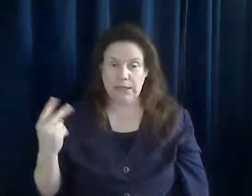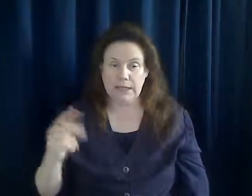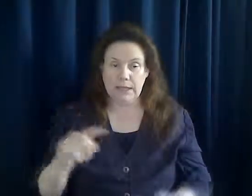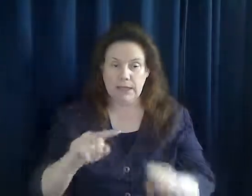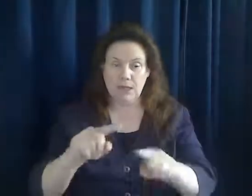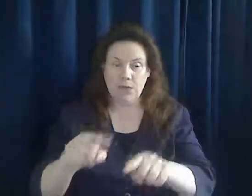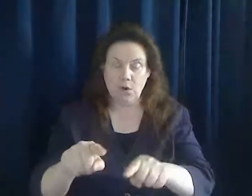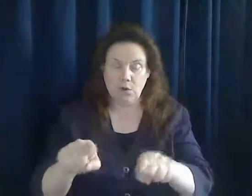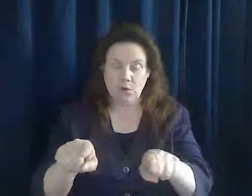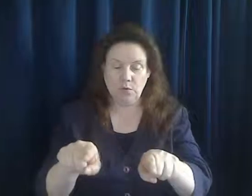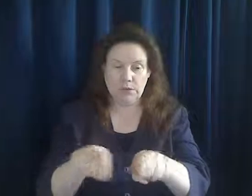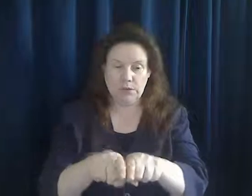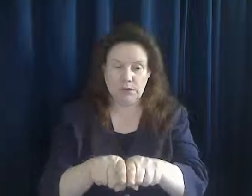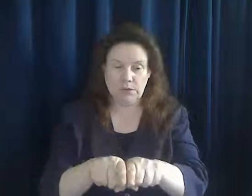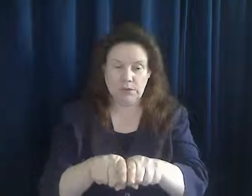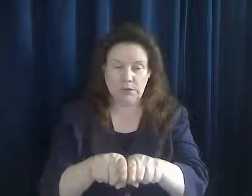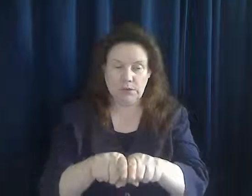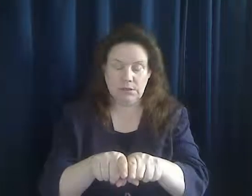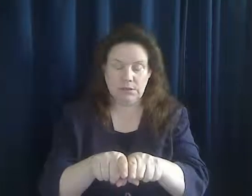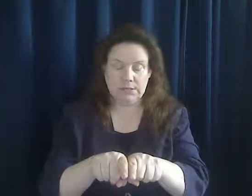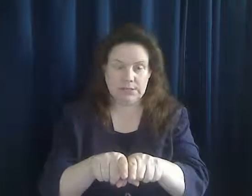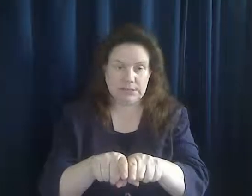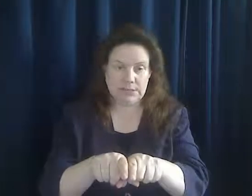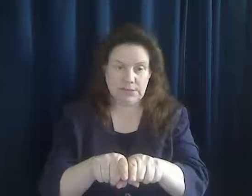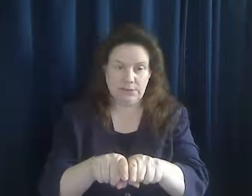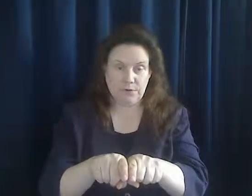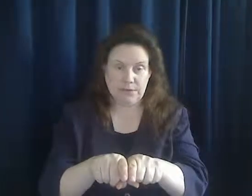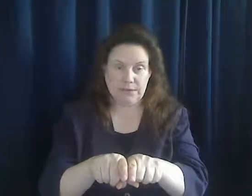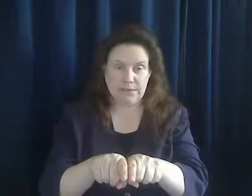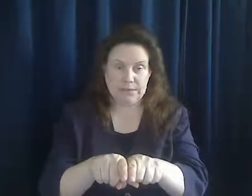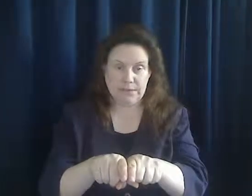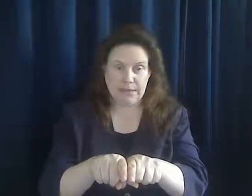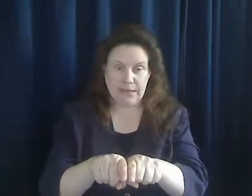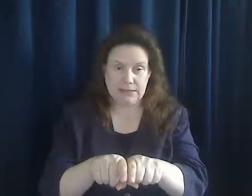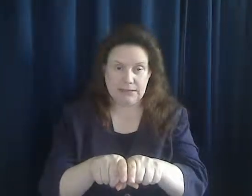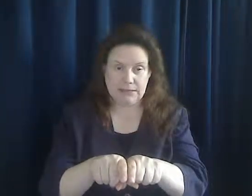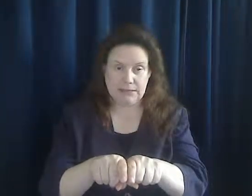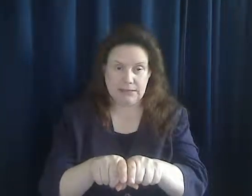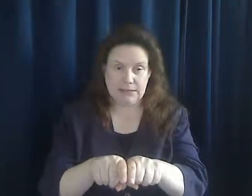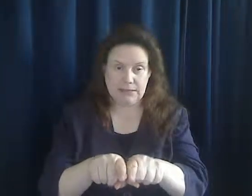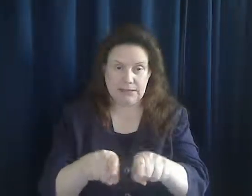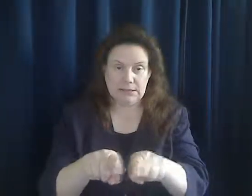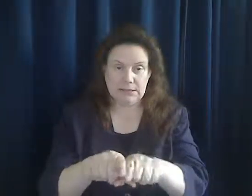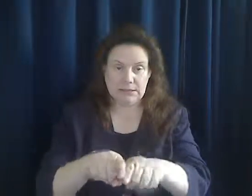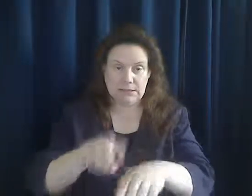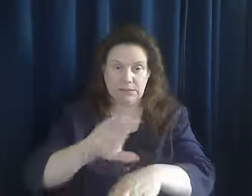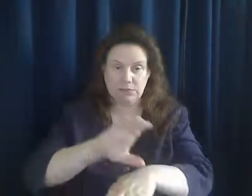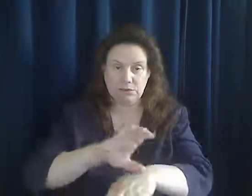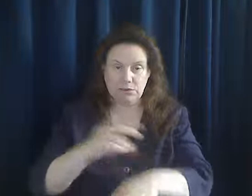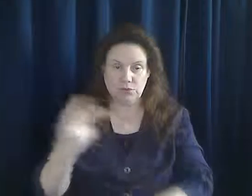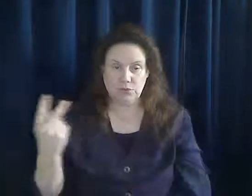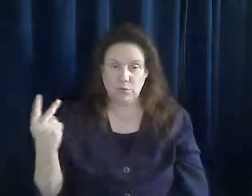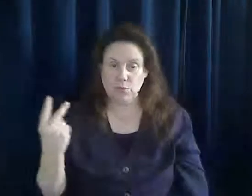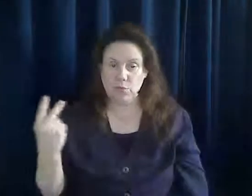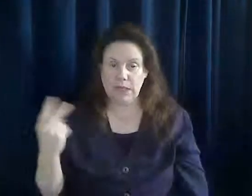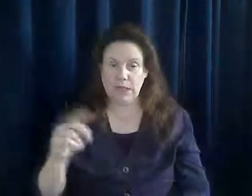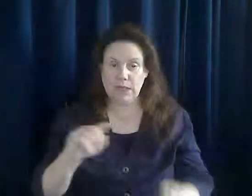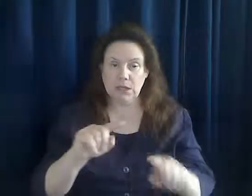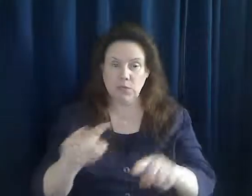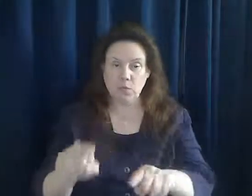We go, this is the sign for the same as, the same church.